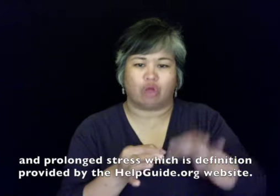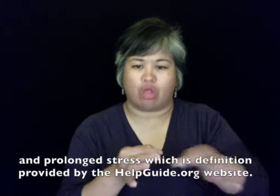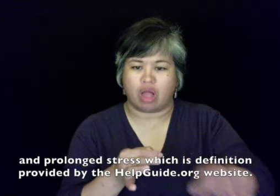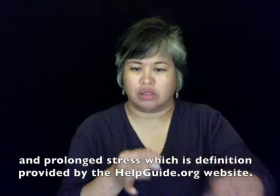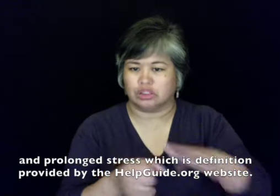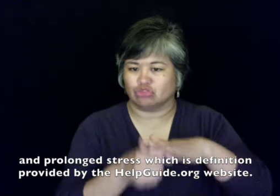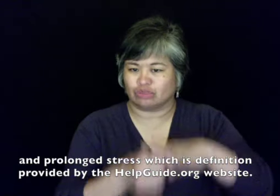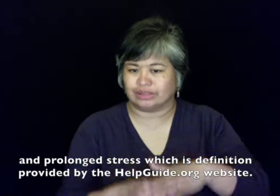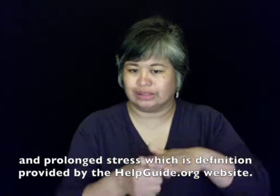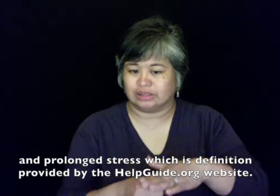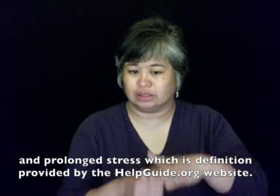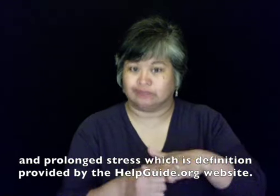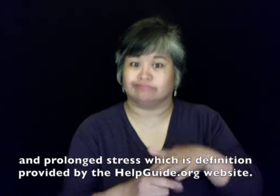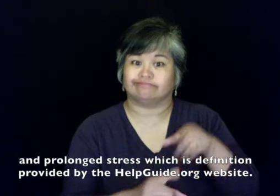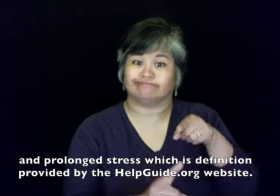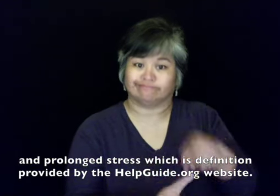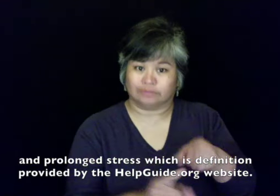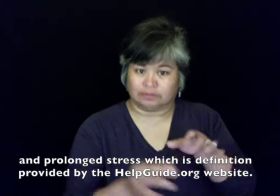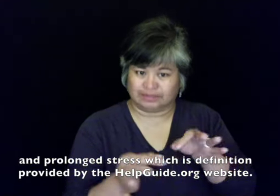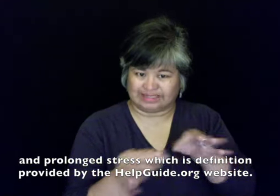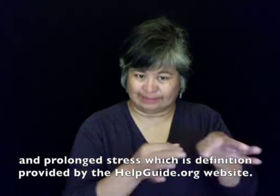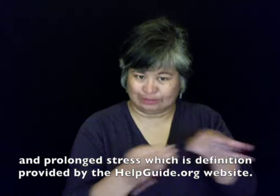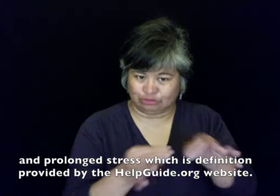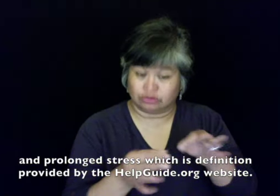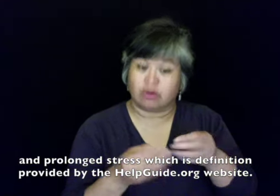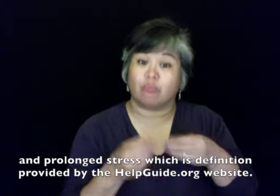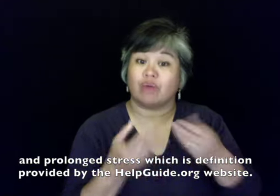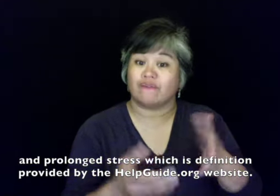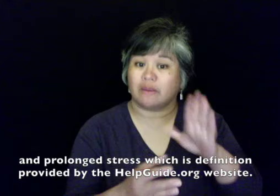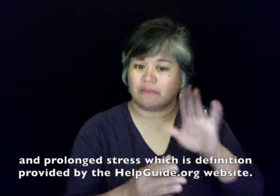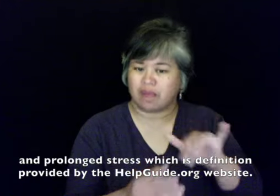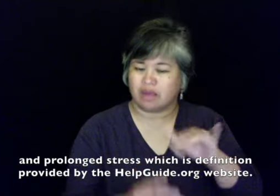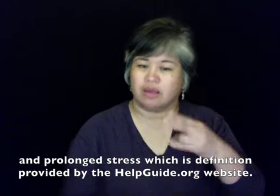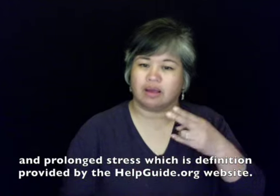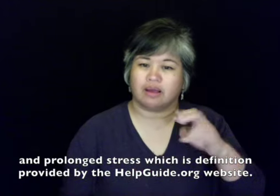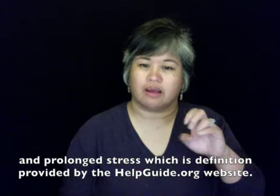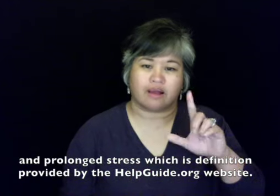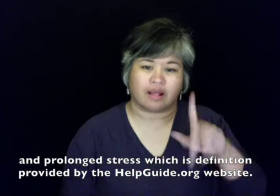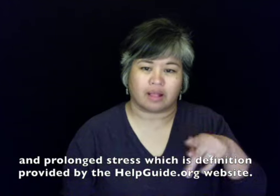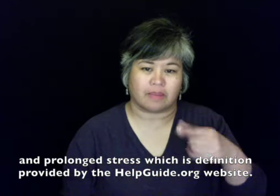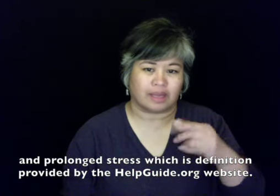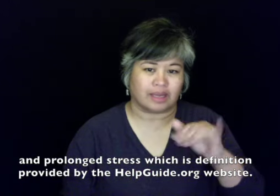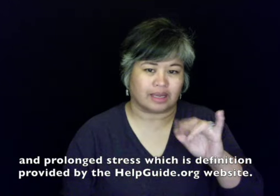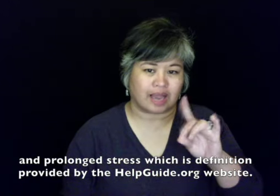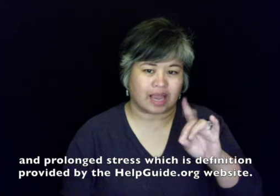and prolonged stress, which in definition provided by helpguide.org website,